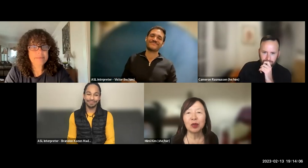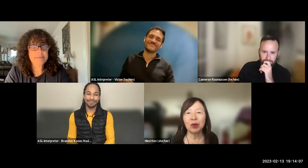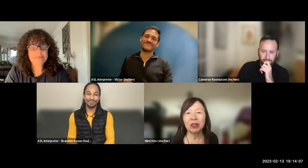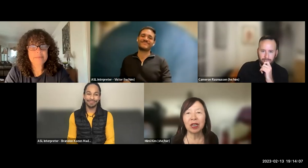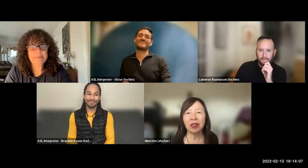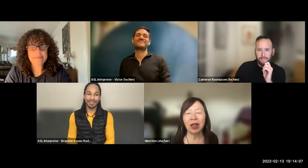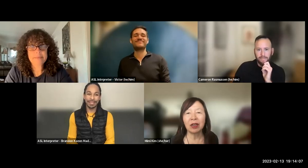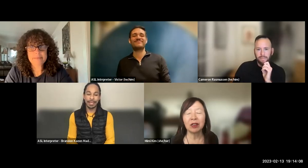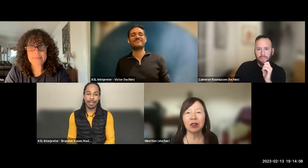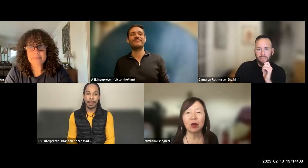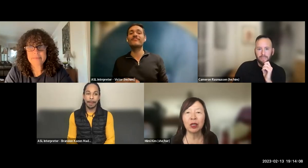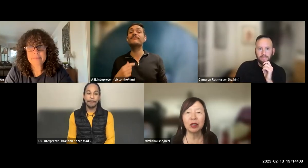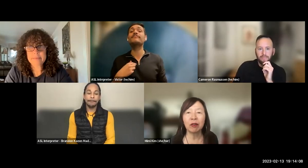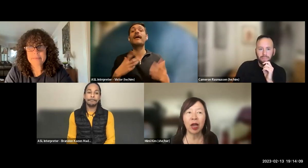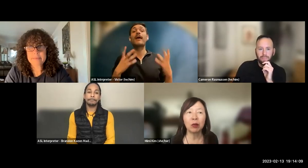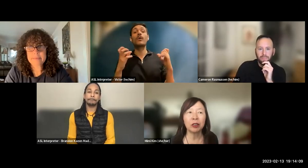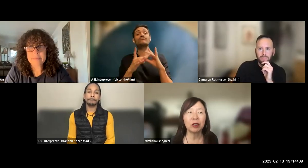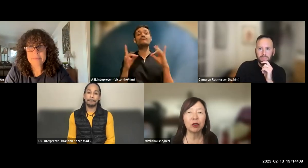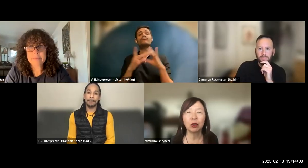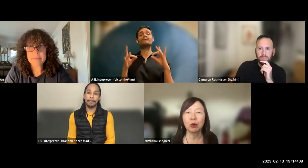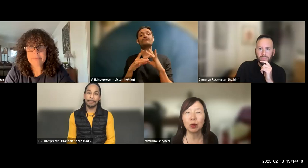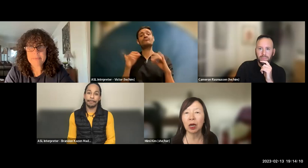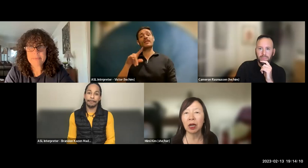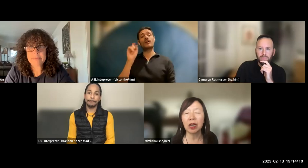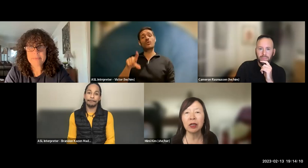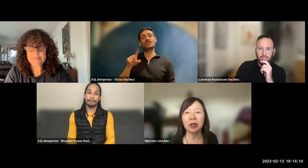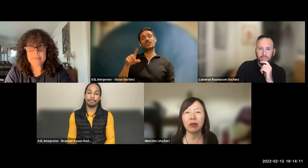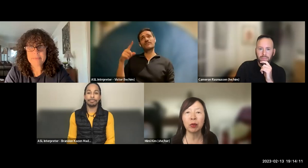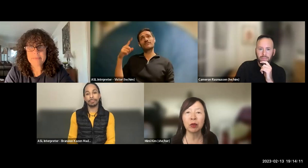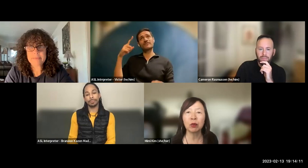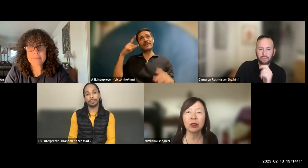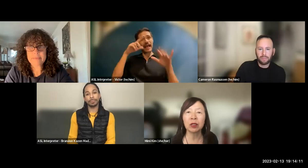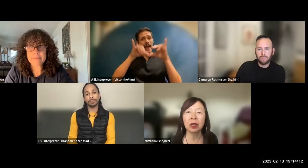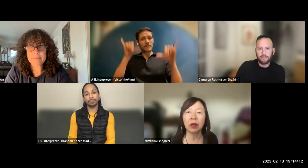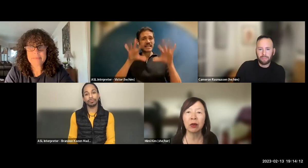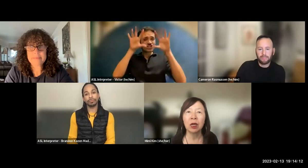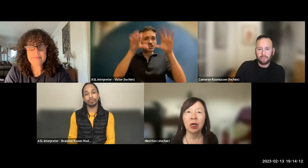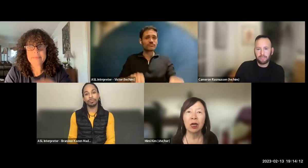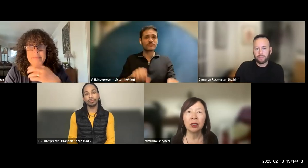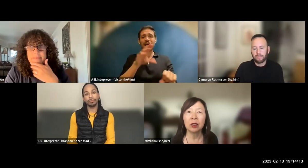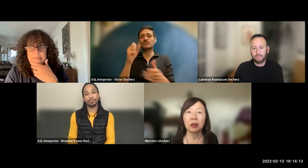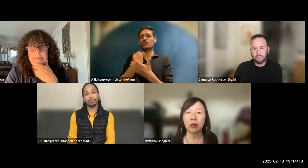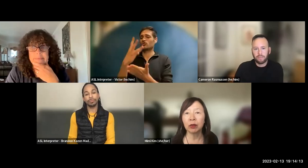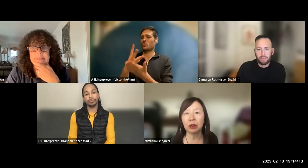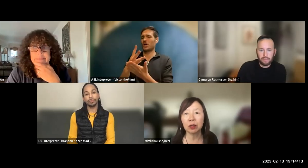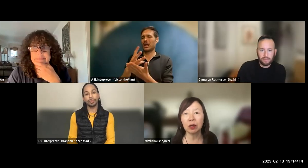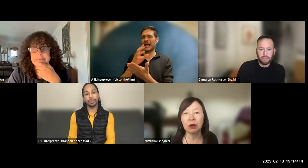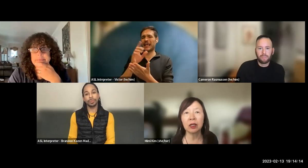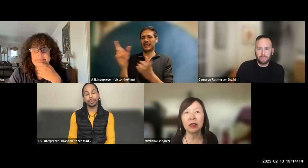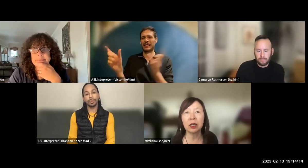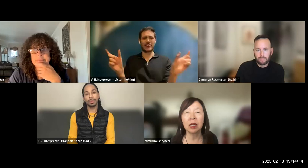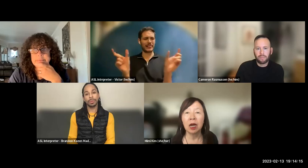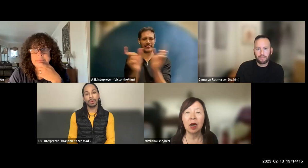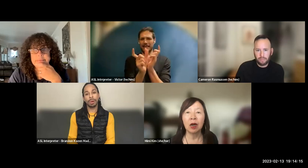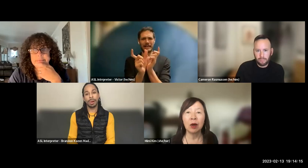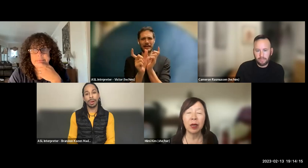I just want to say that this question of abolition and social work, I didn't even put those words together until 3 years ago,